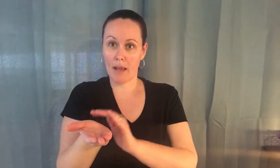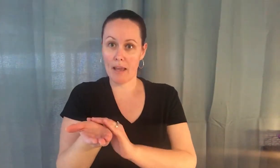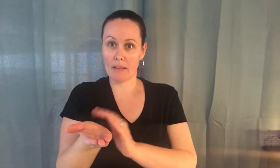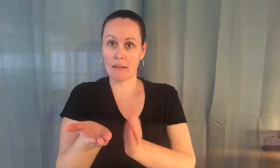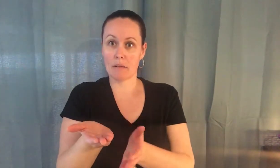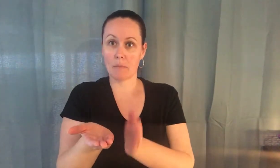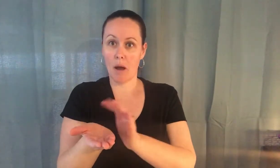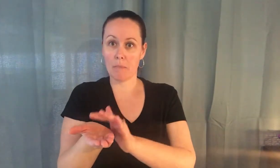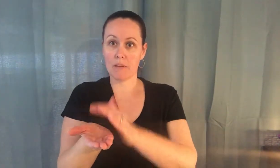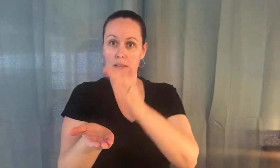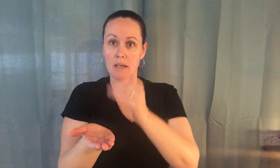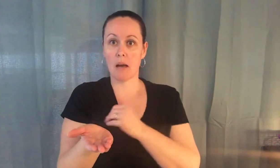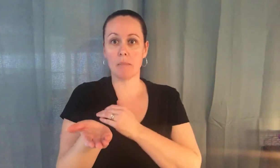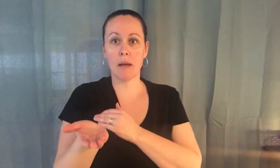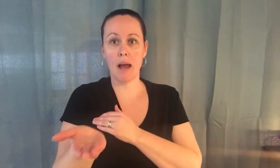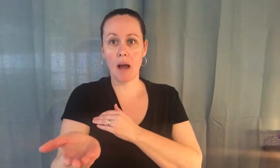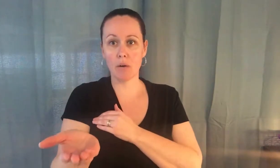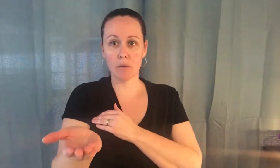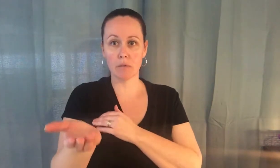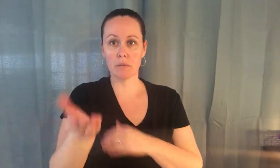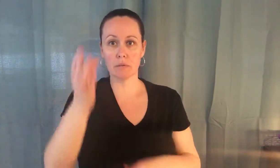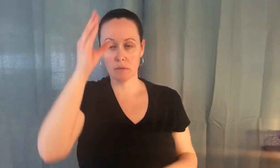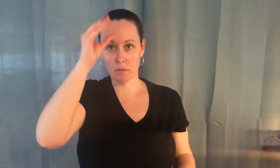hand, that palm facing up, out.